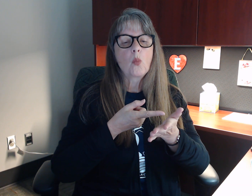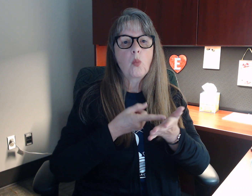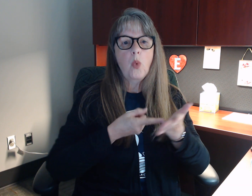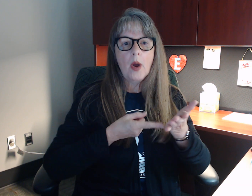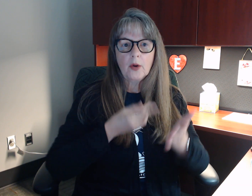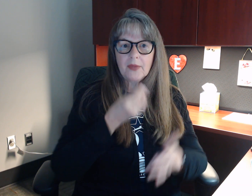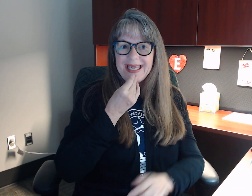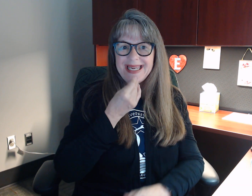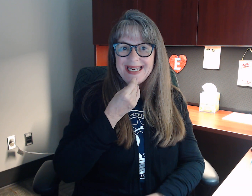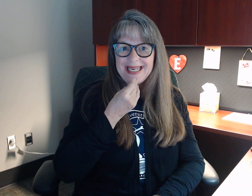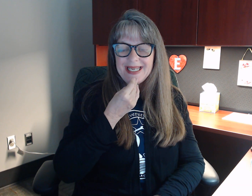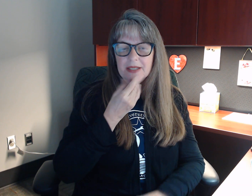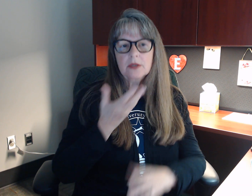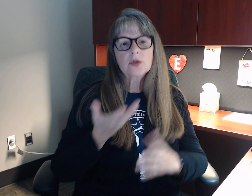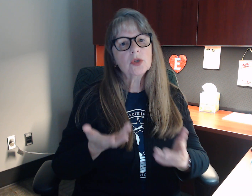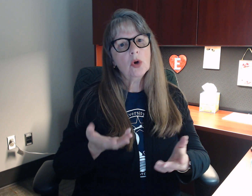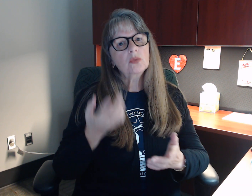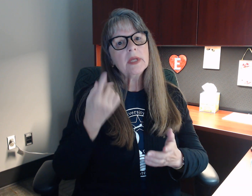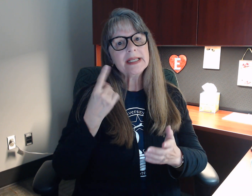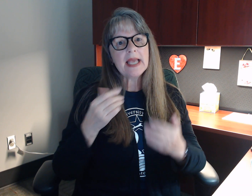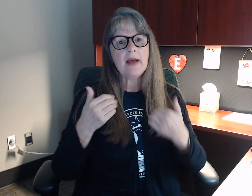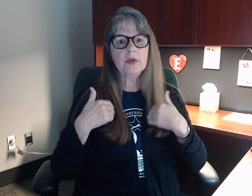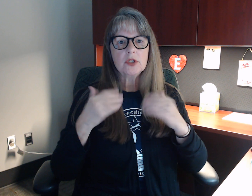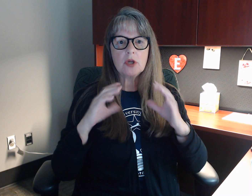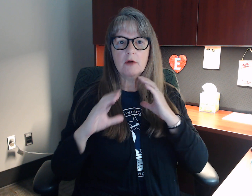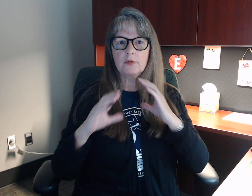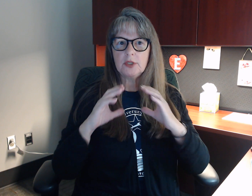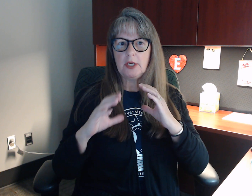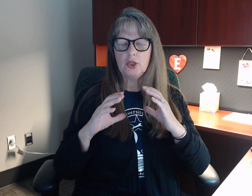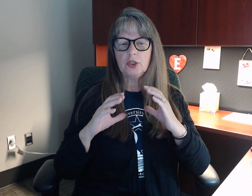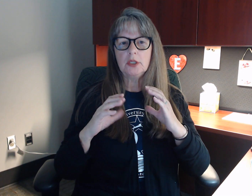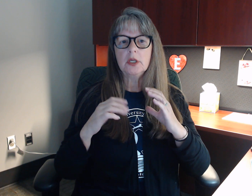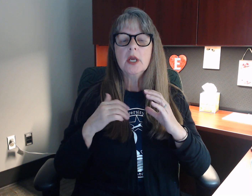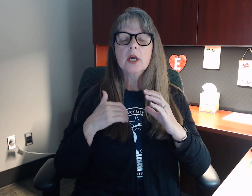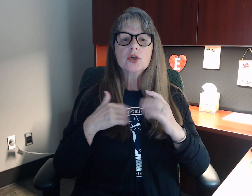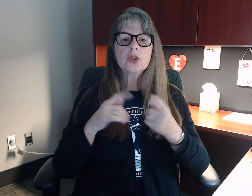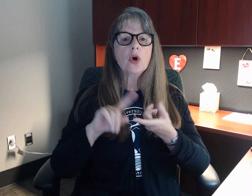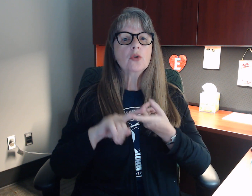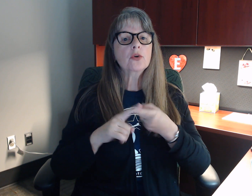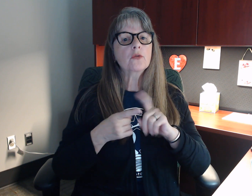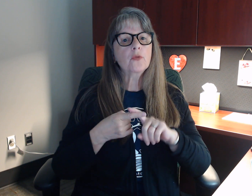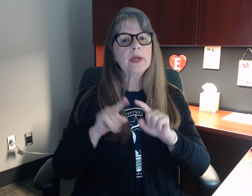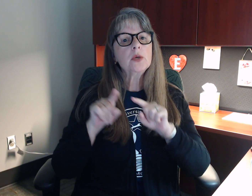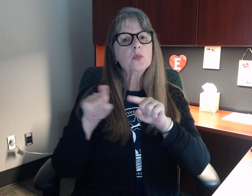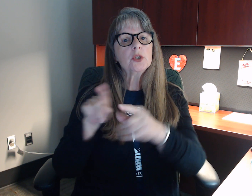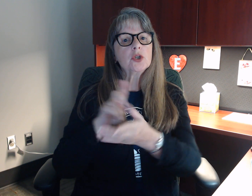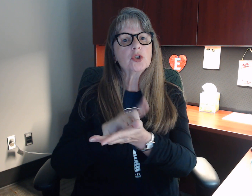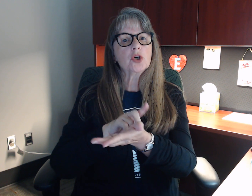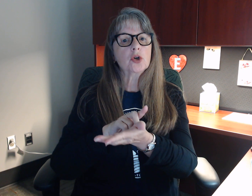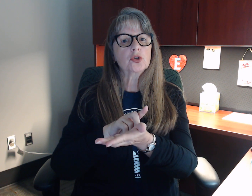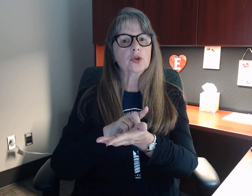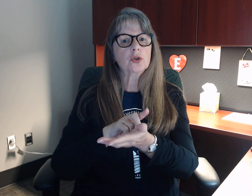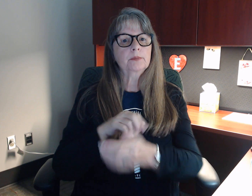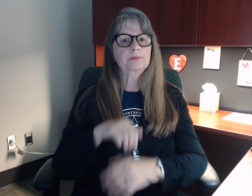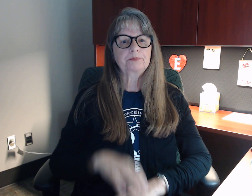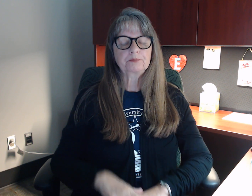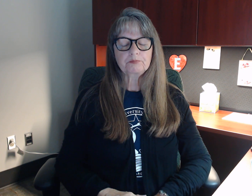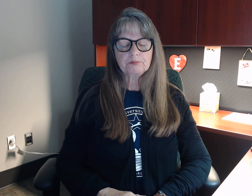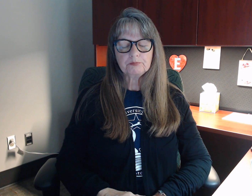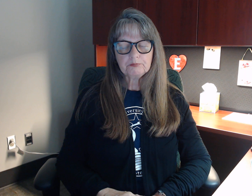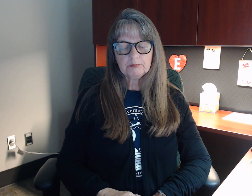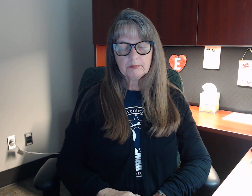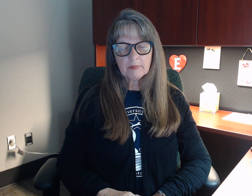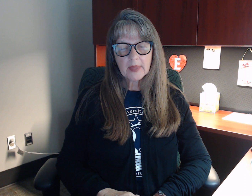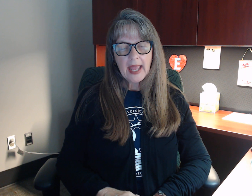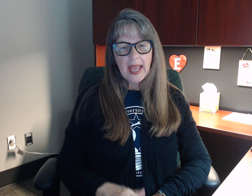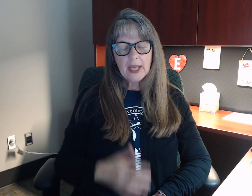what are they eating? So let's have this conversation. So your friend went to the doctor, and you